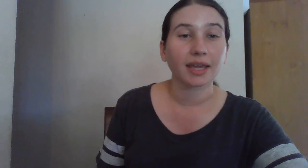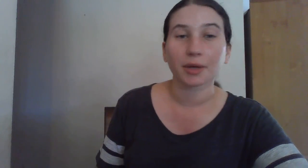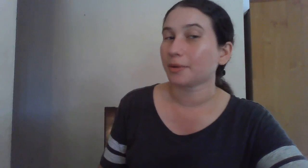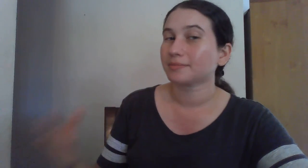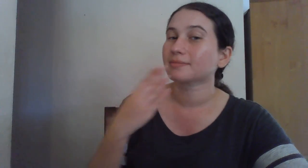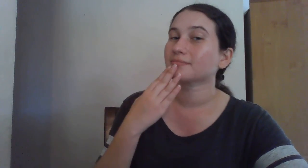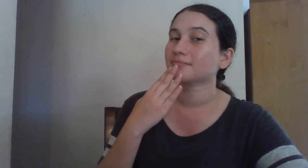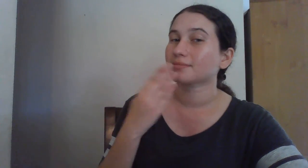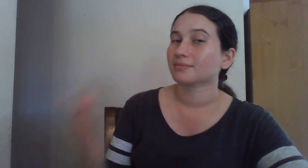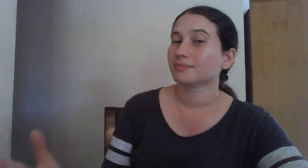Thank you.